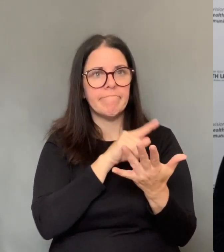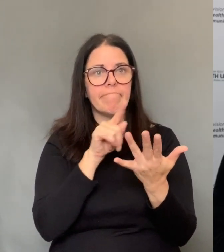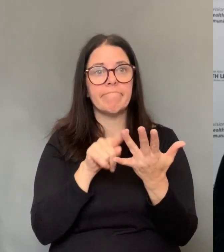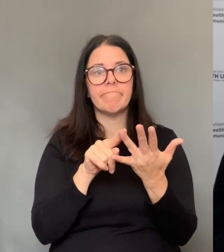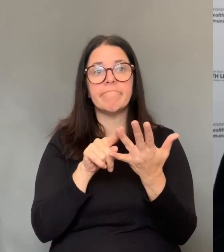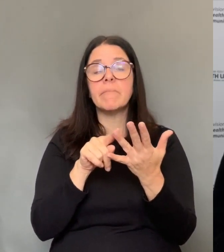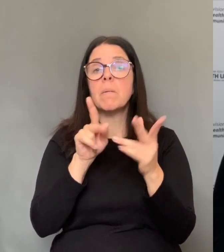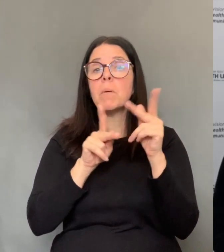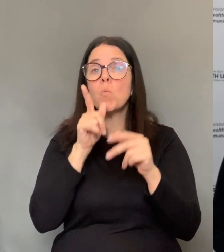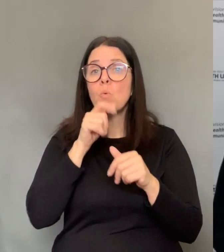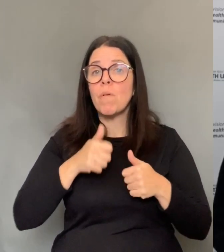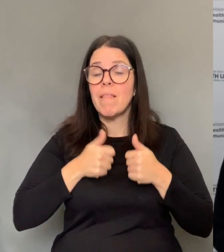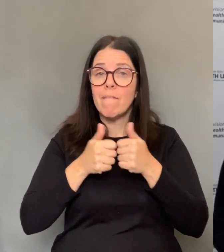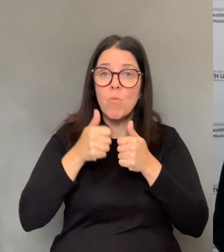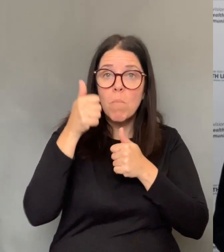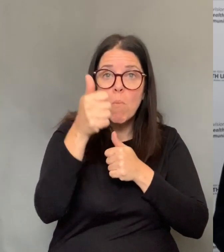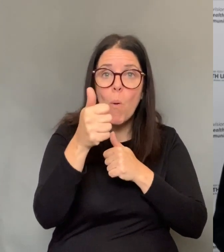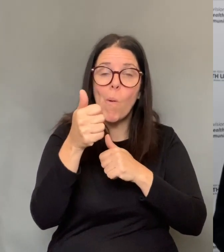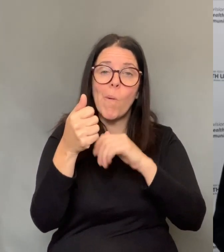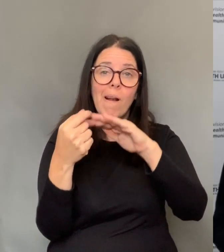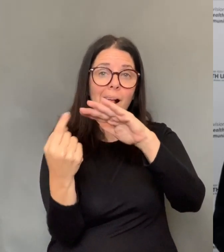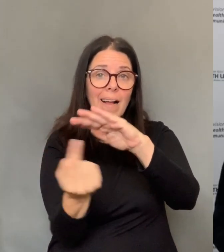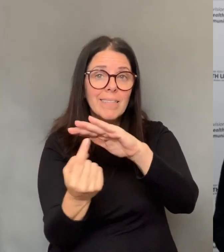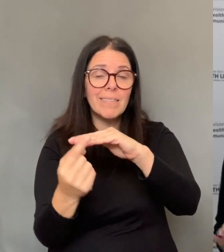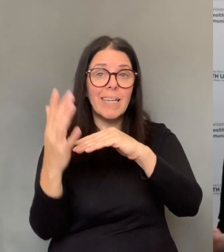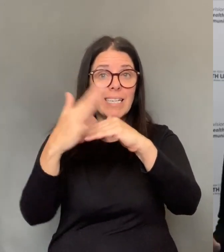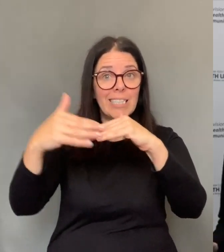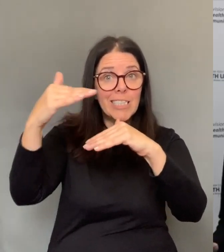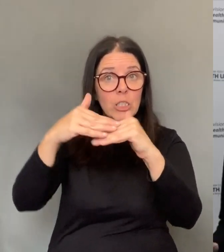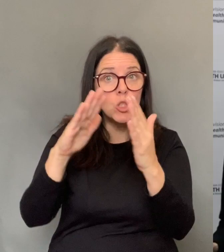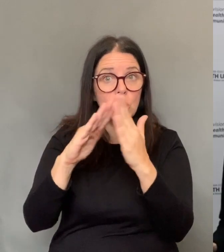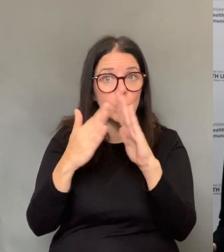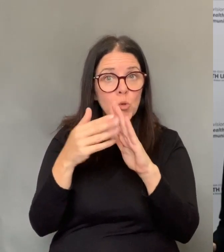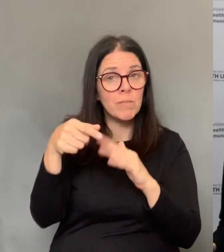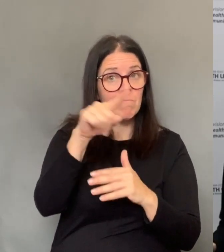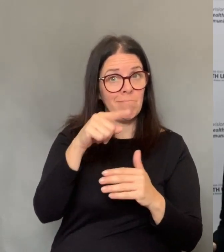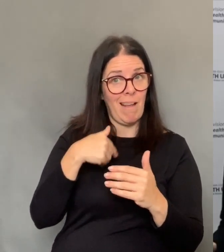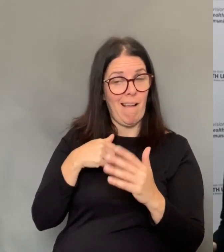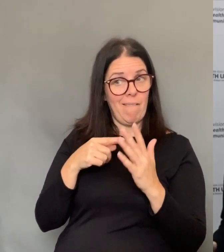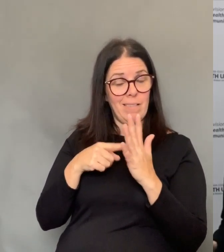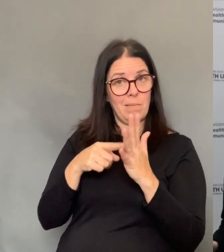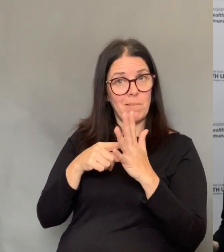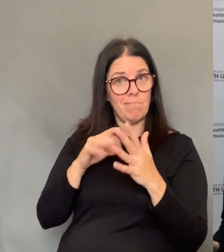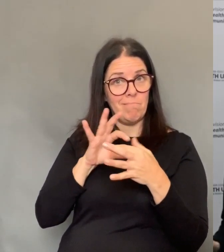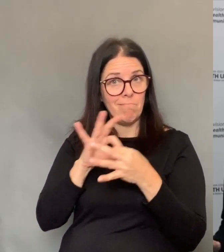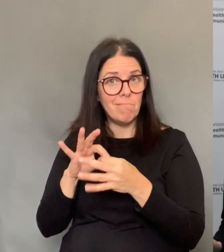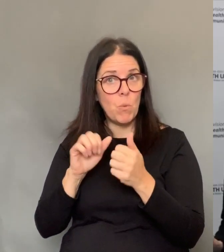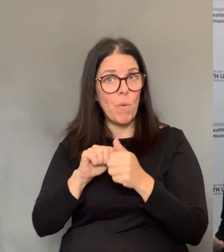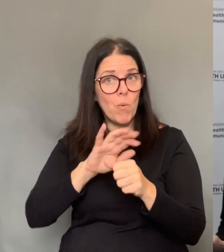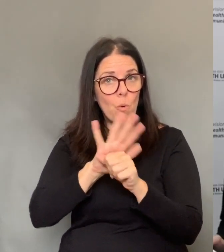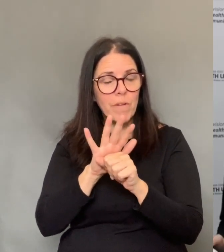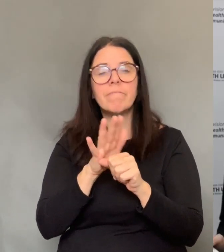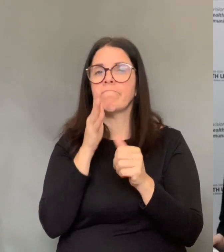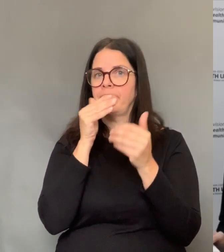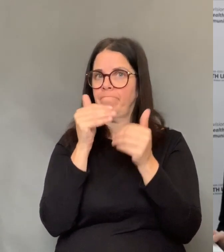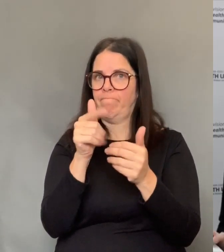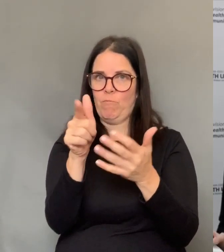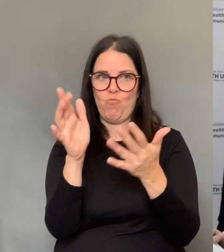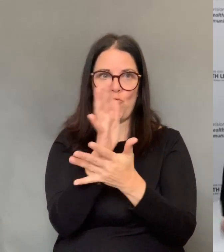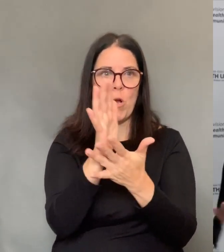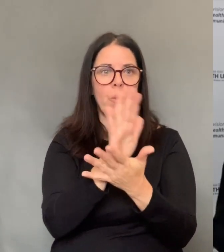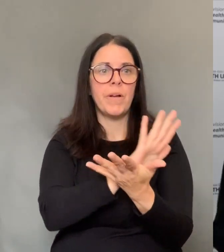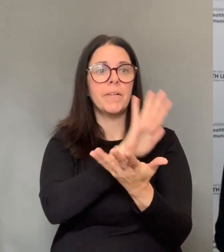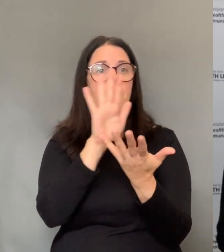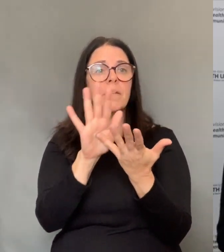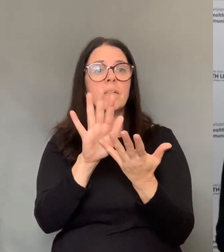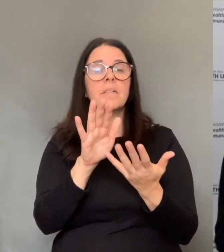contacting public health or attending one of the assessment centers. I will now turn it over to Dr. Wajid Ahmed, our Medical Officer of Health, for further